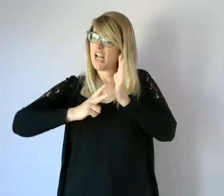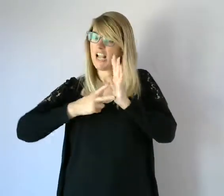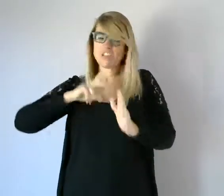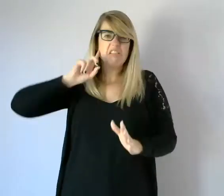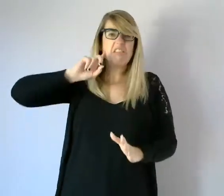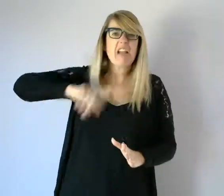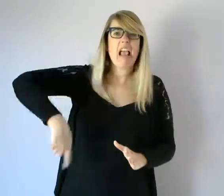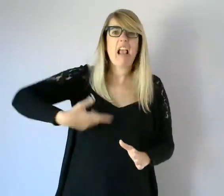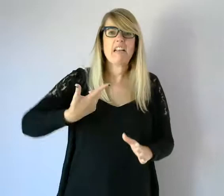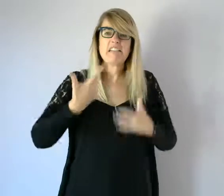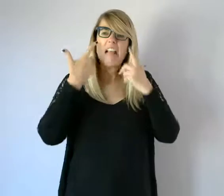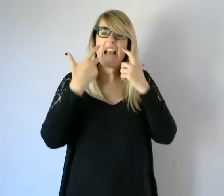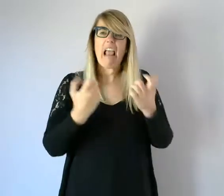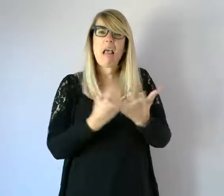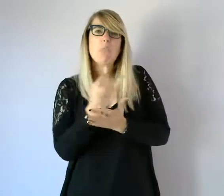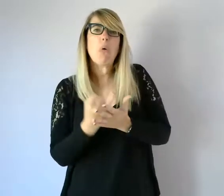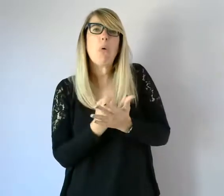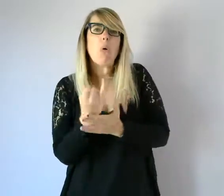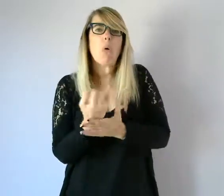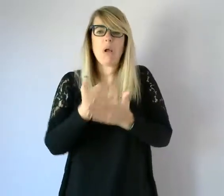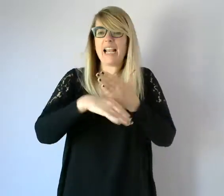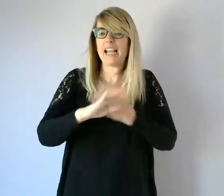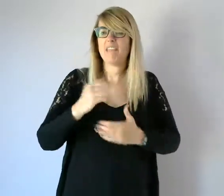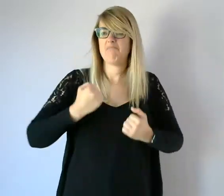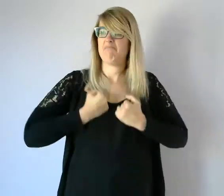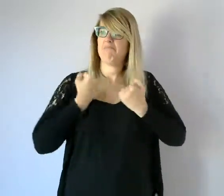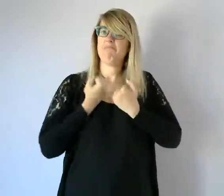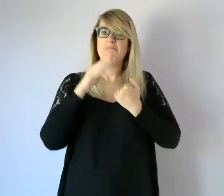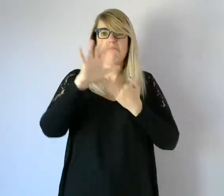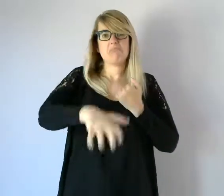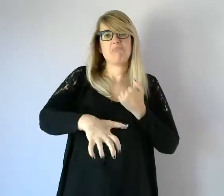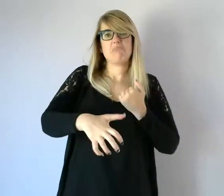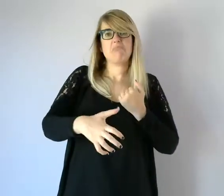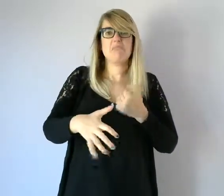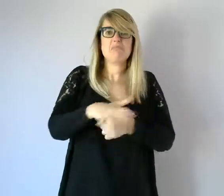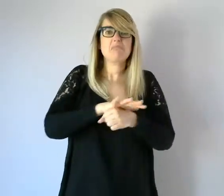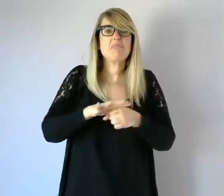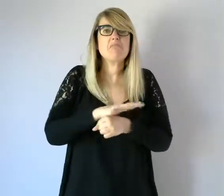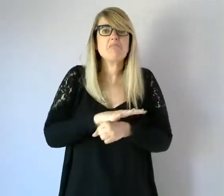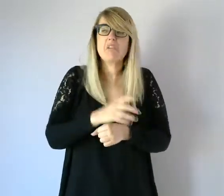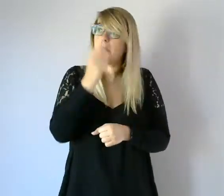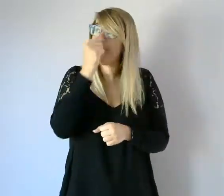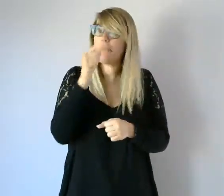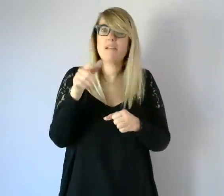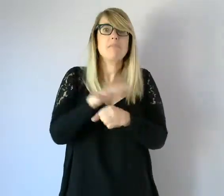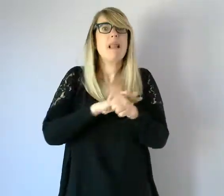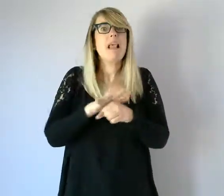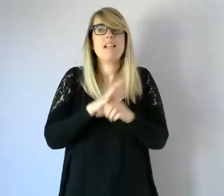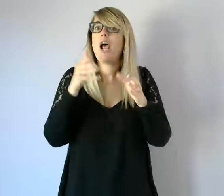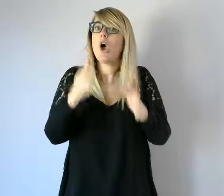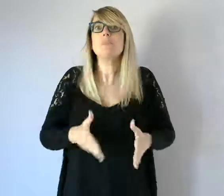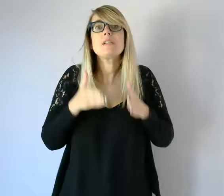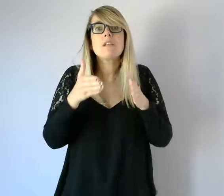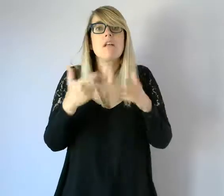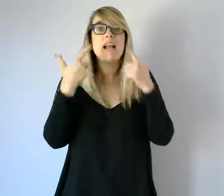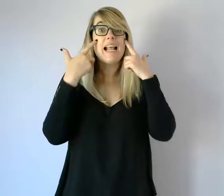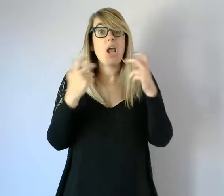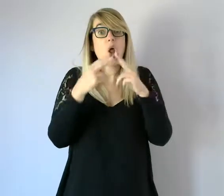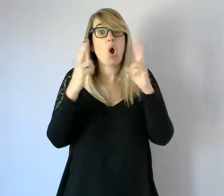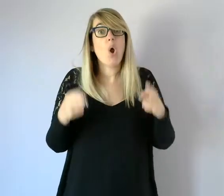an institution or specific care setting, such as a hospital or care home. for